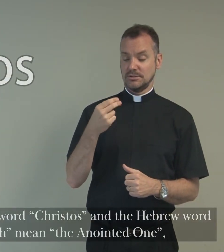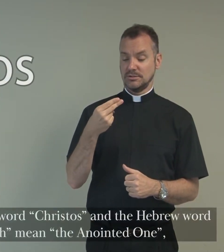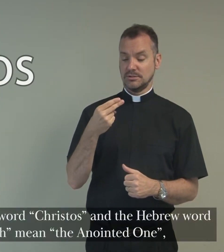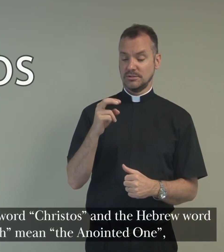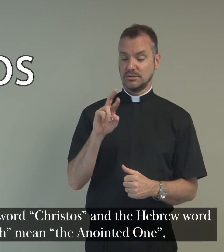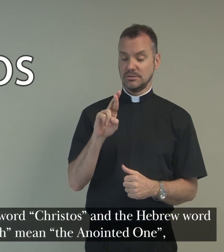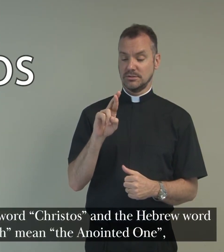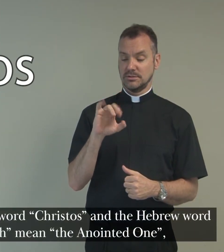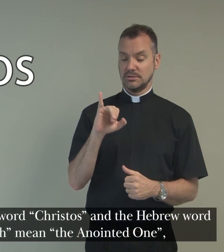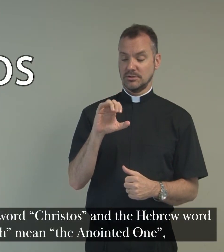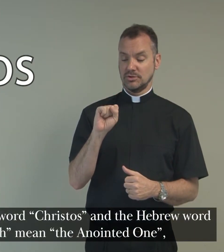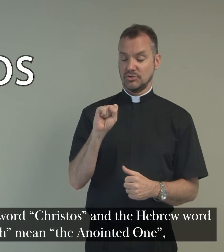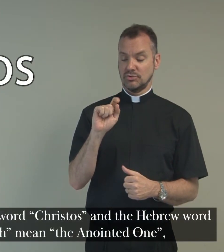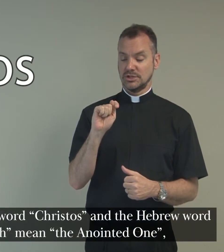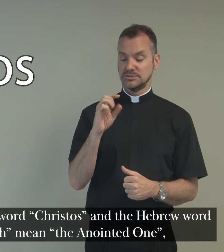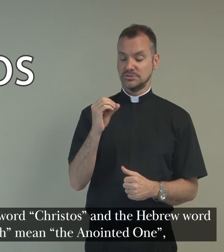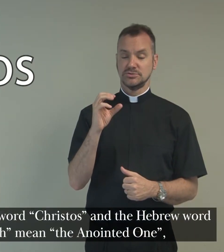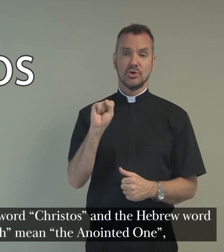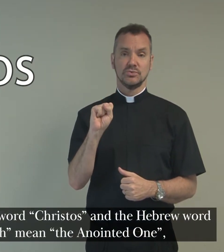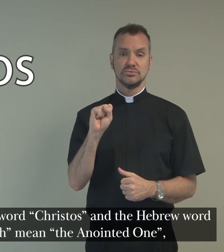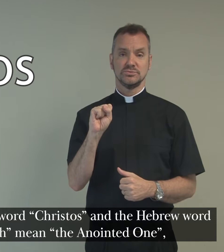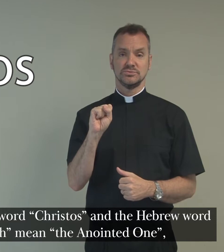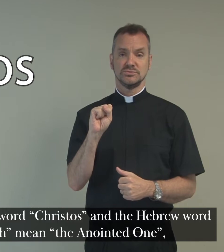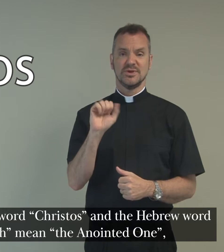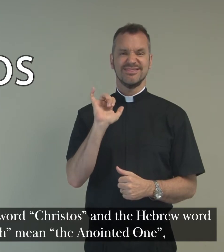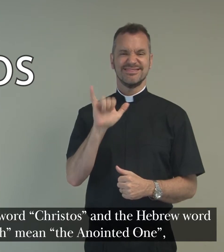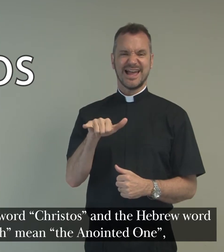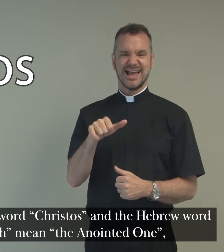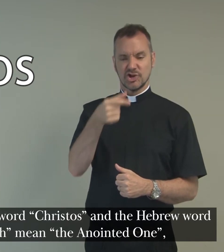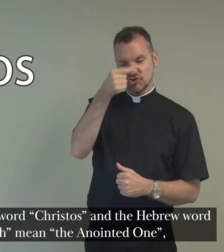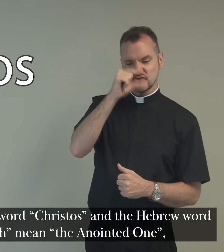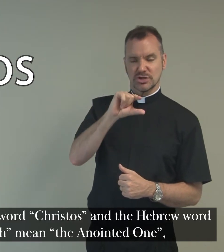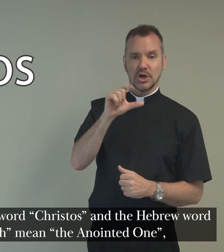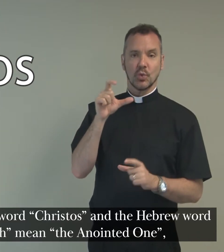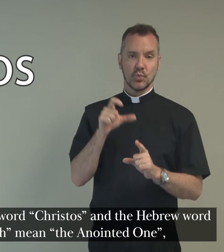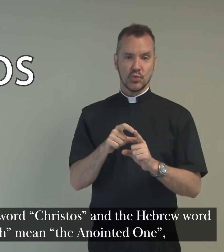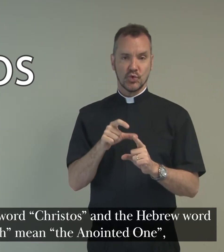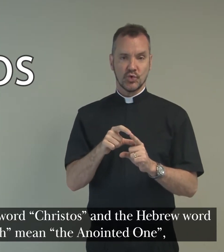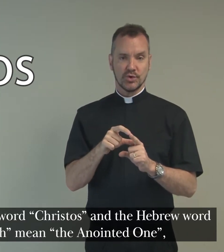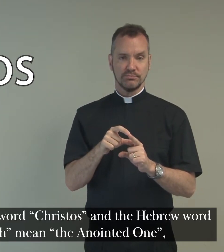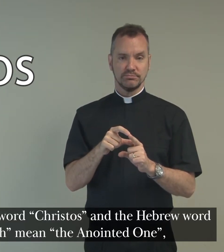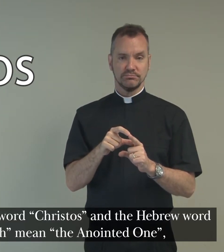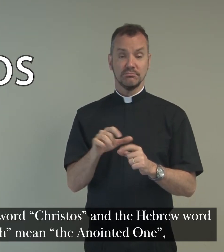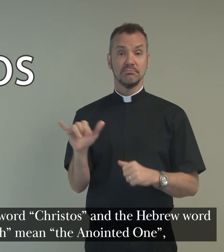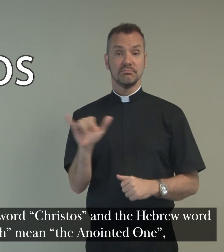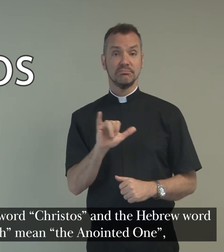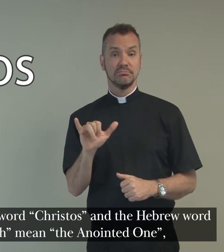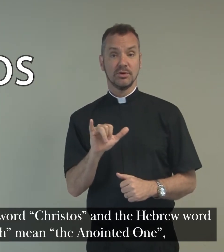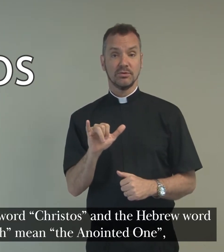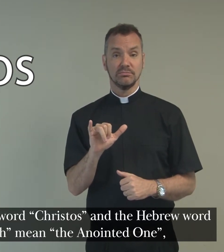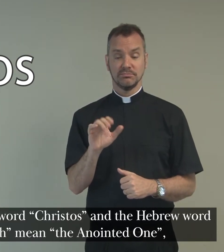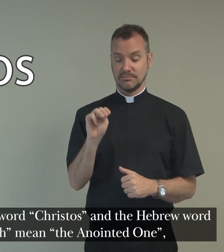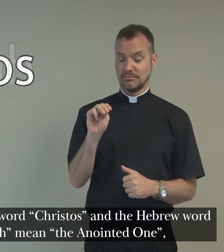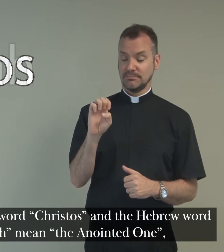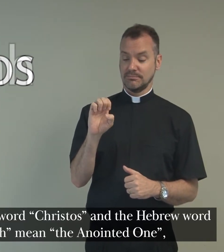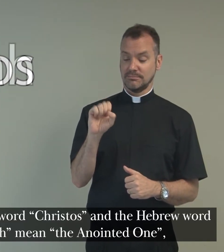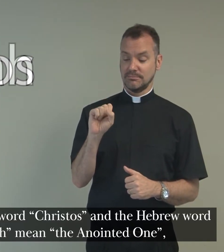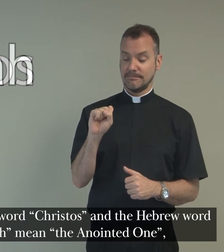Both the Greek word Christos and the Hebrew word Messiah mean the anointed one.